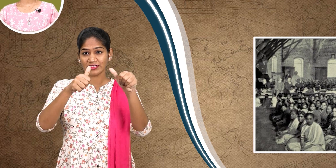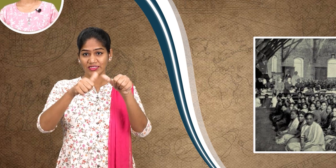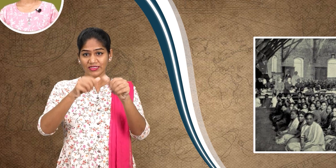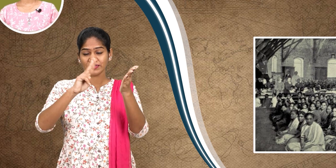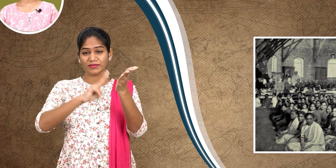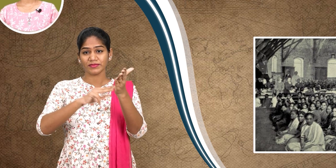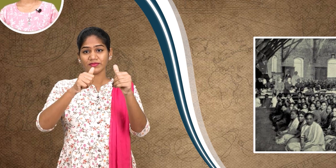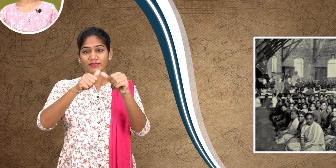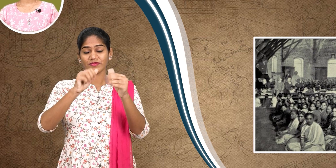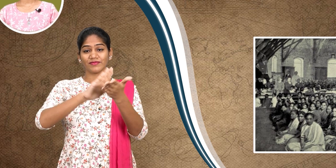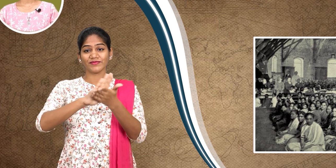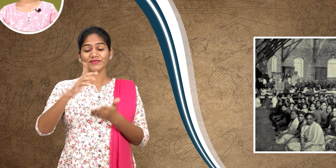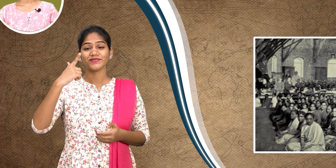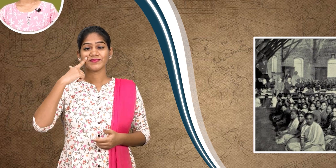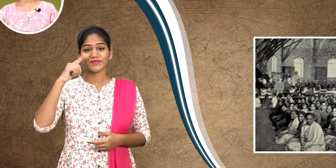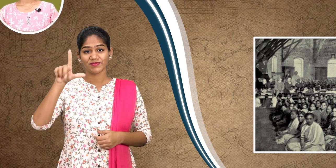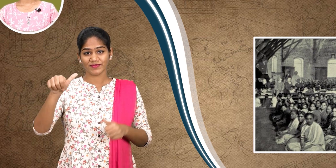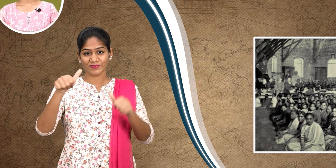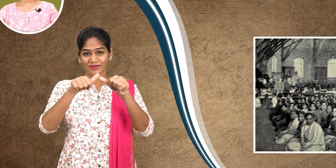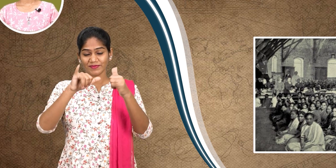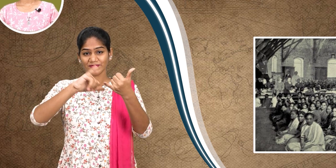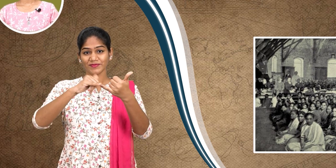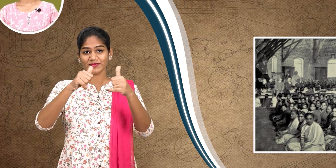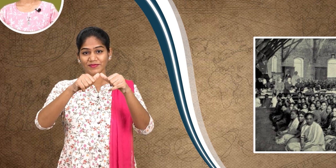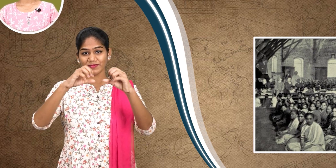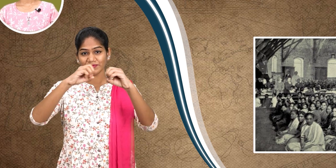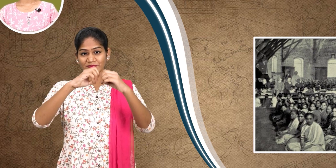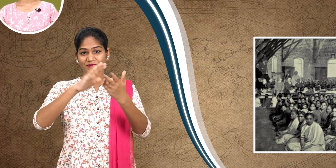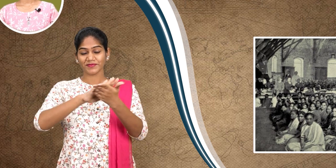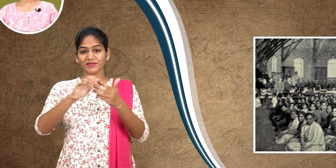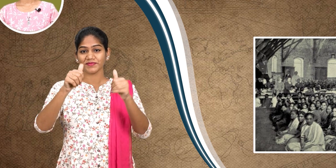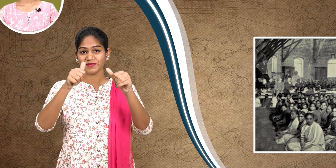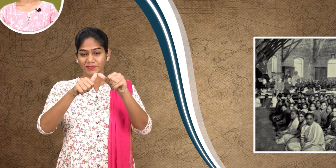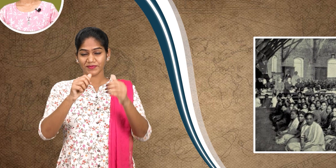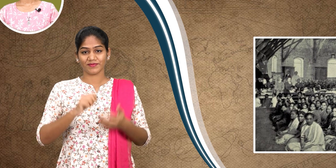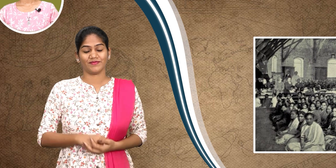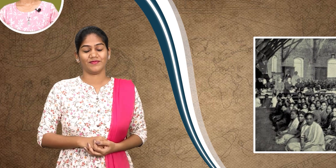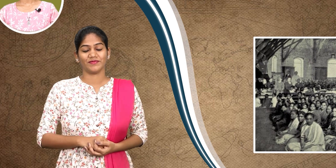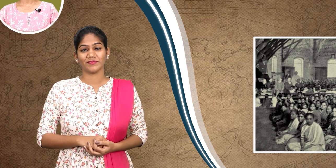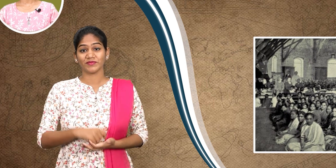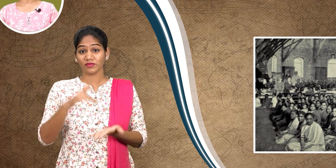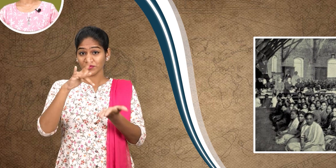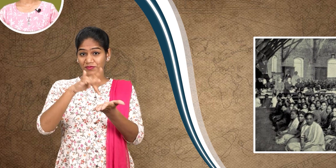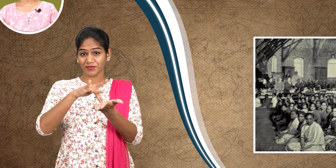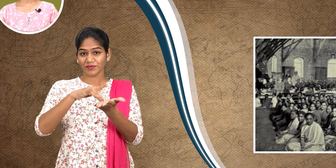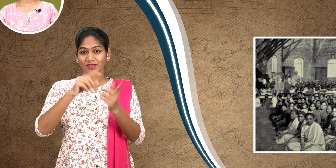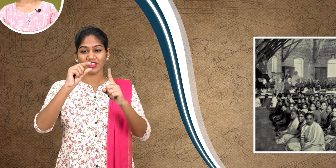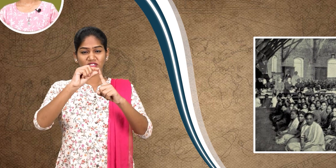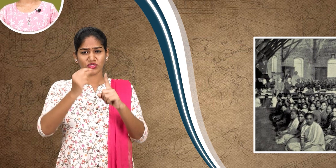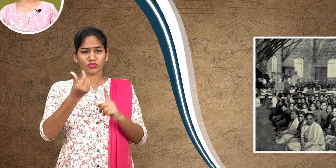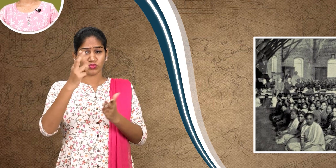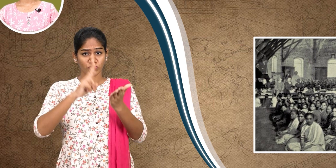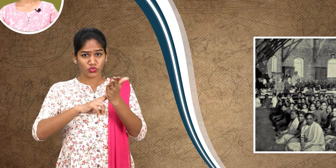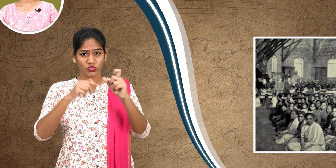in Pune.